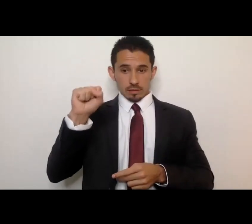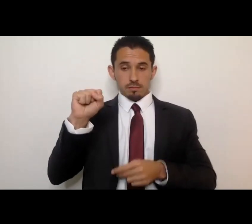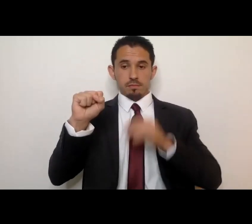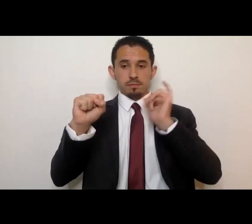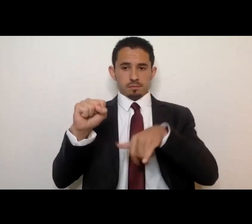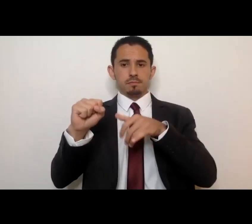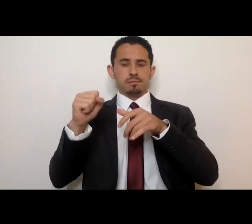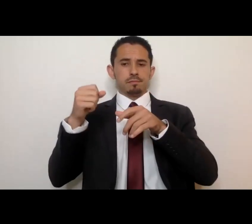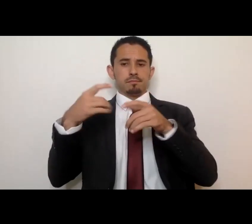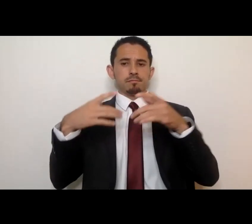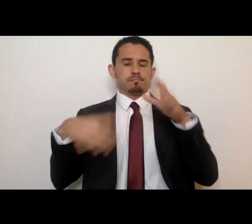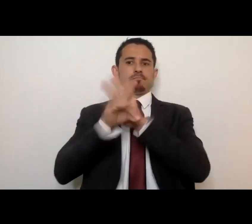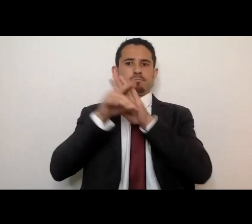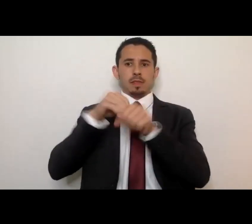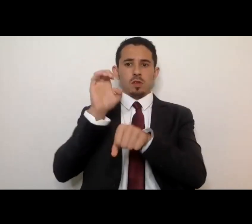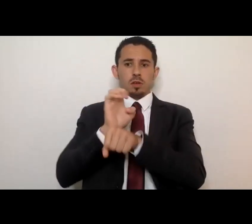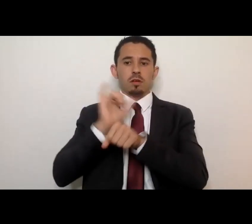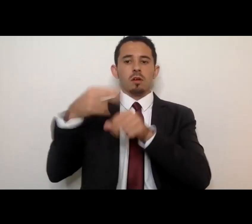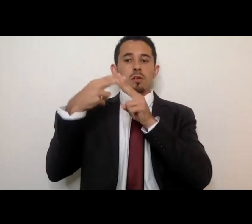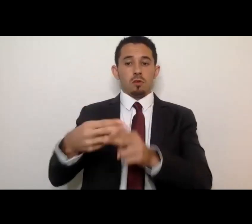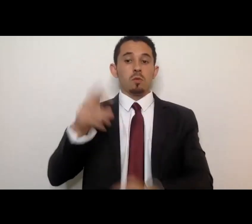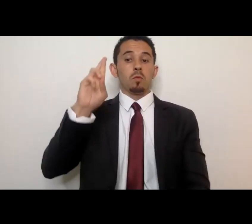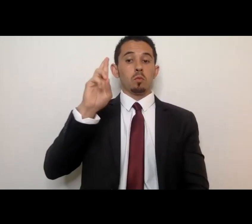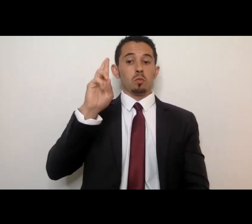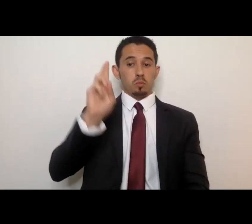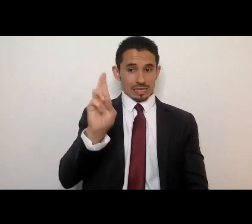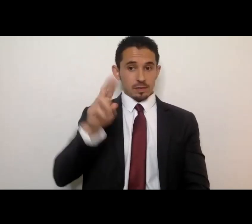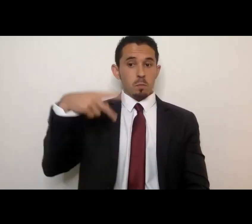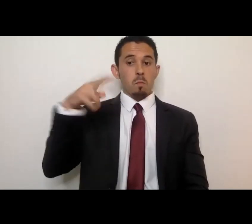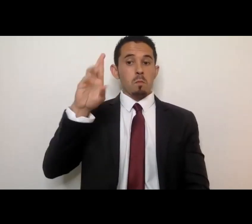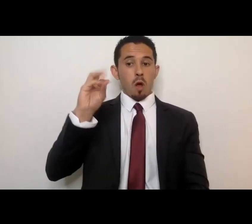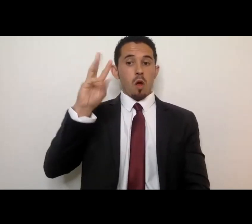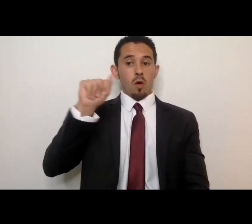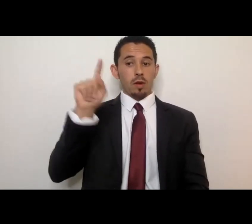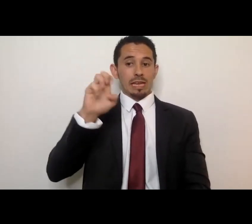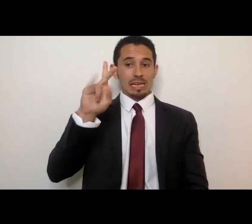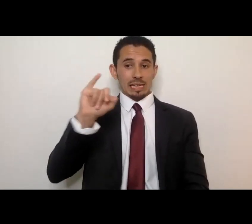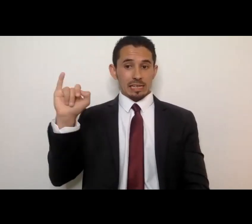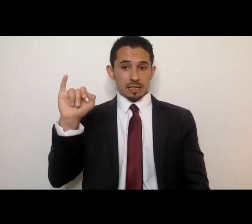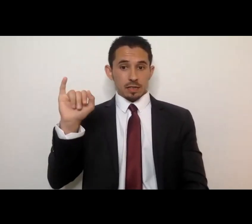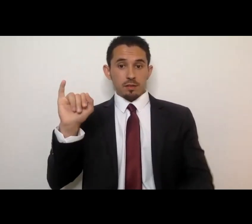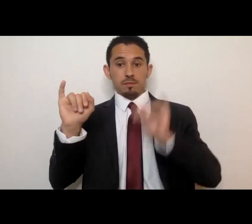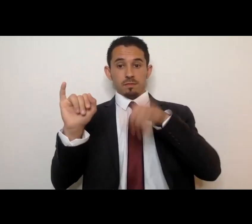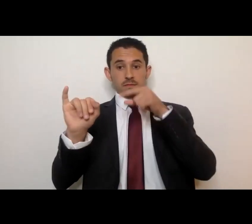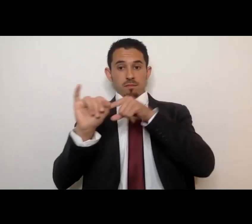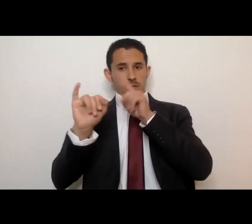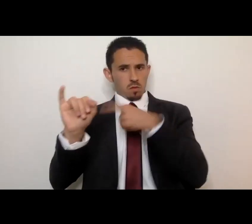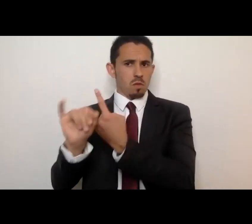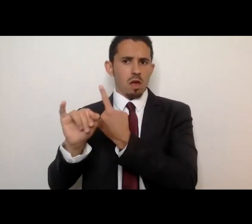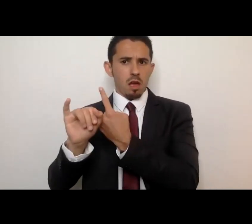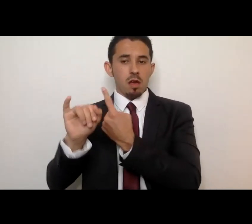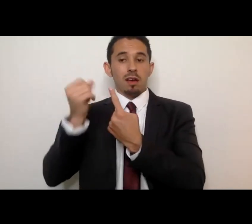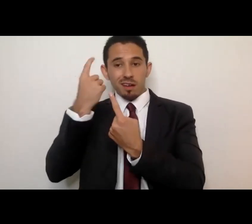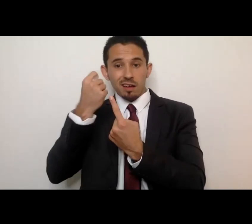After conducting a literature review myself, I realized that there is rickettsia in Ecuador, but it's